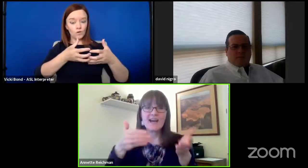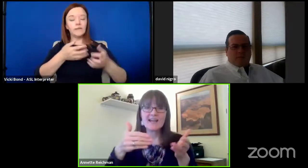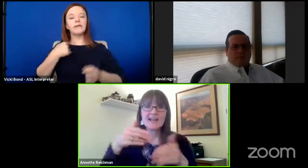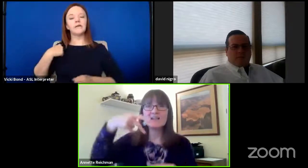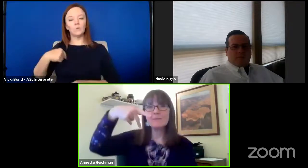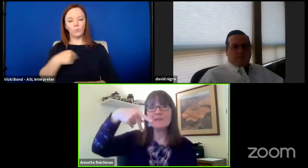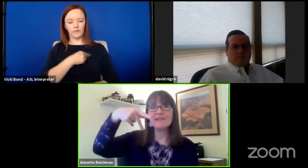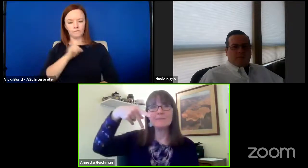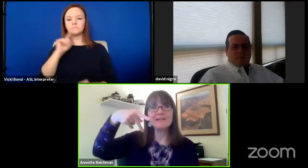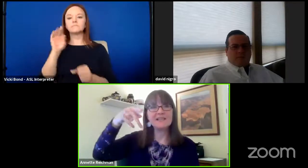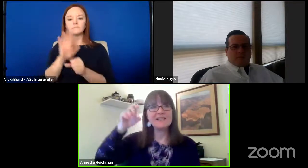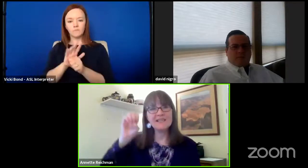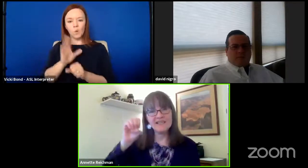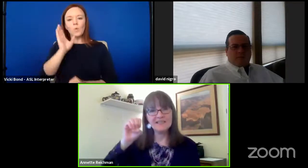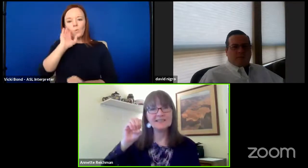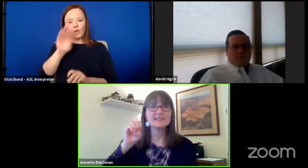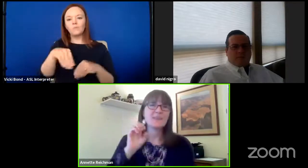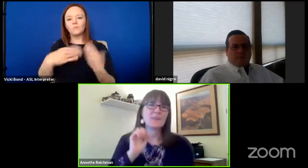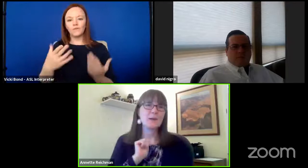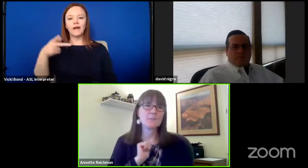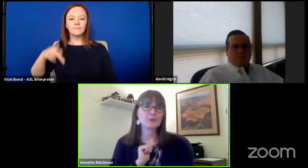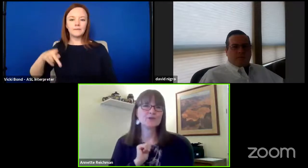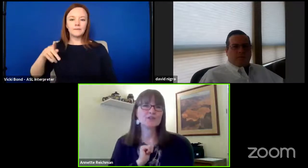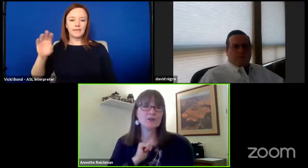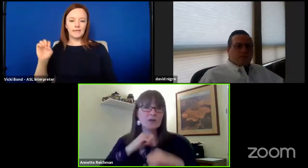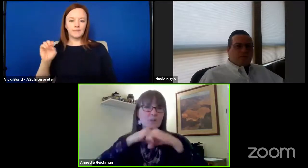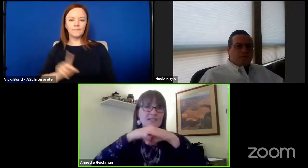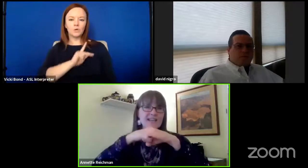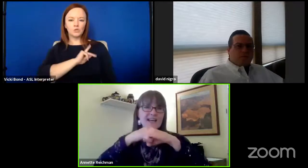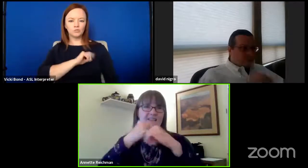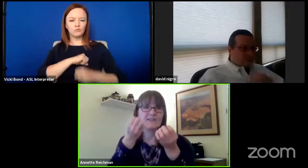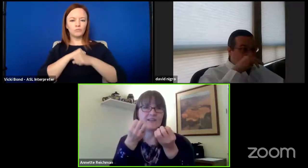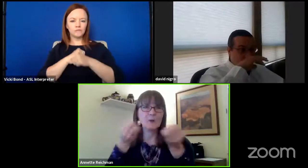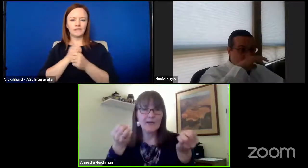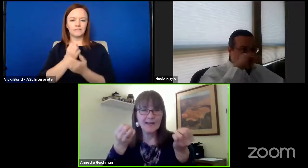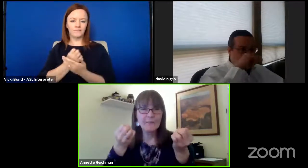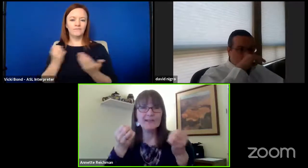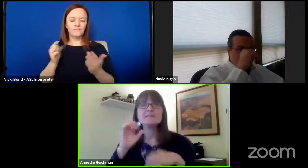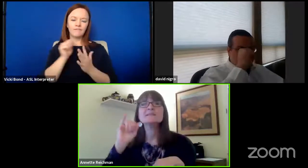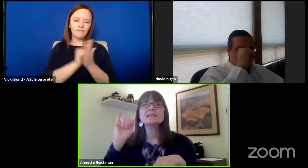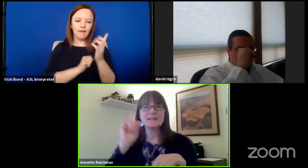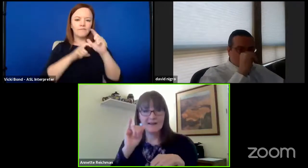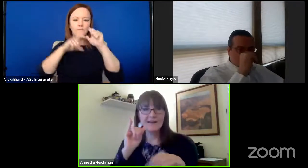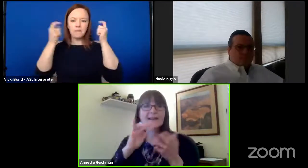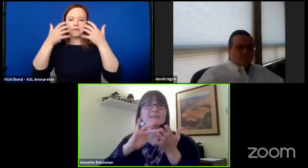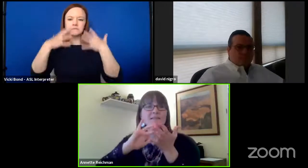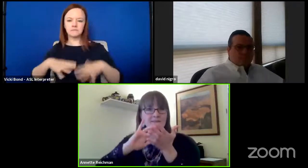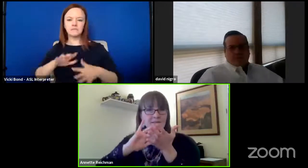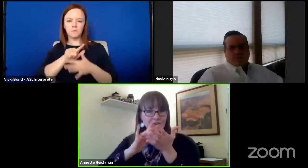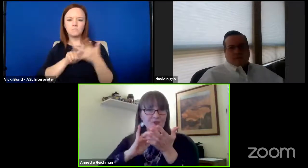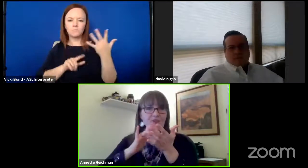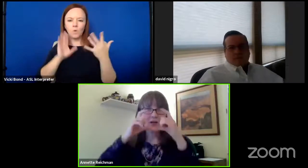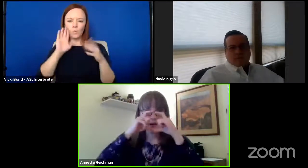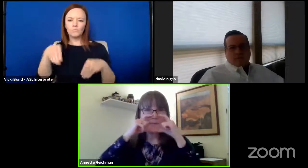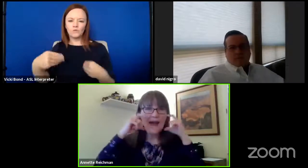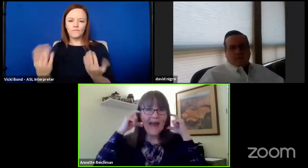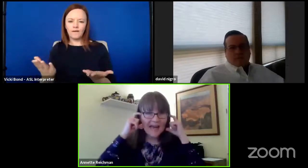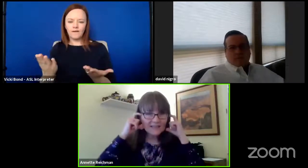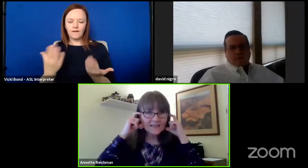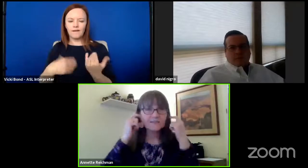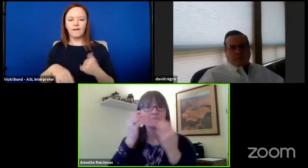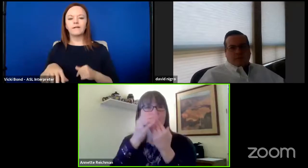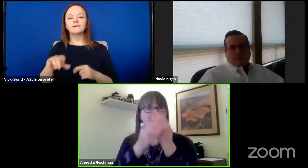to providing PPE, that personal protective equipment, like